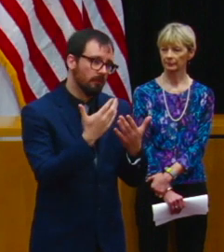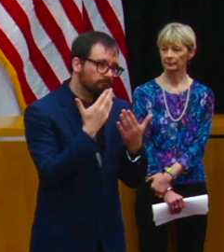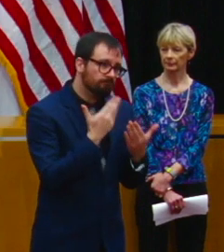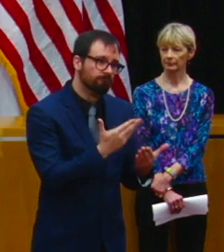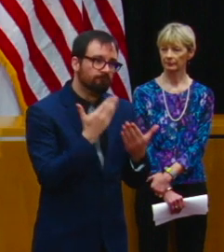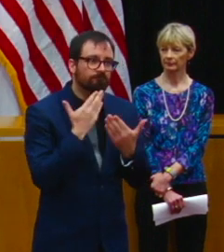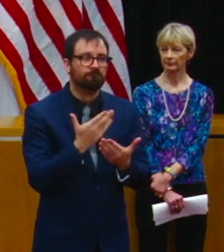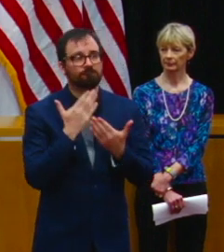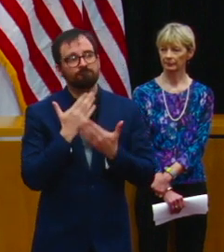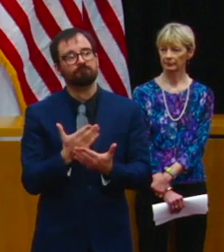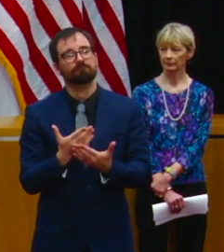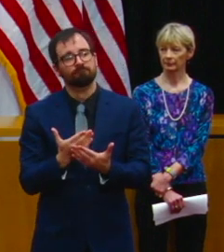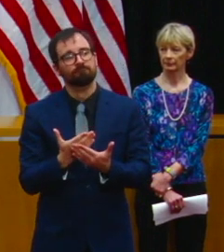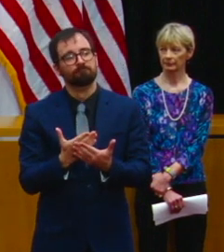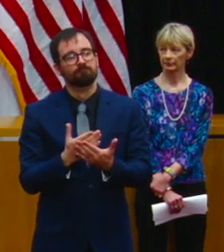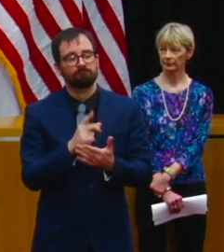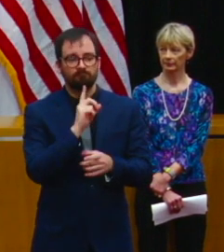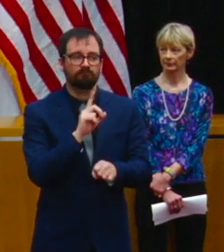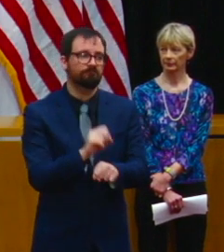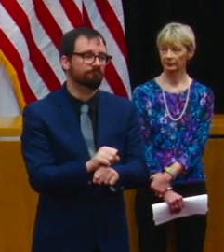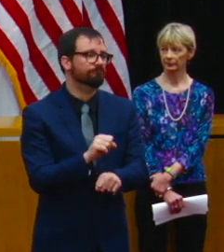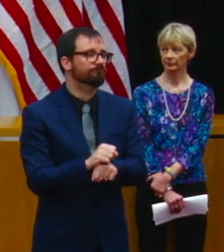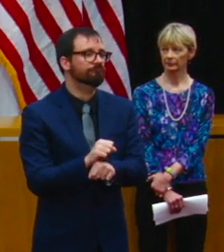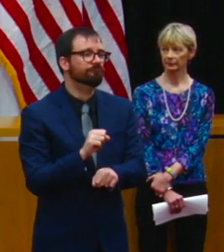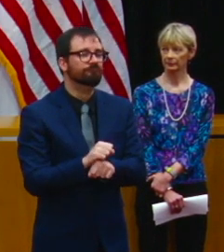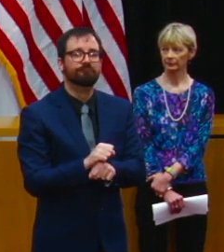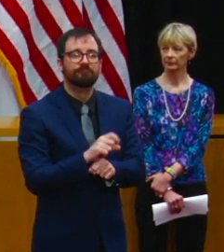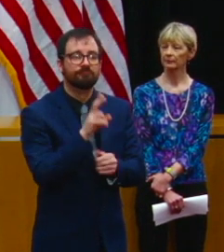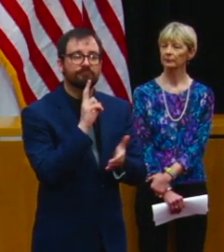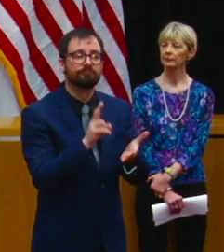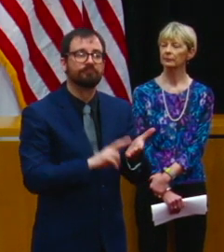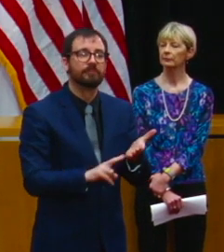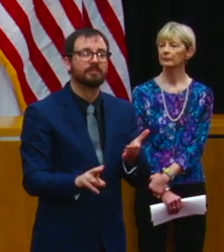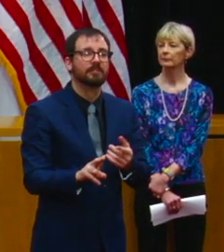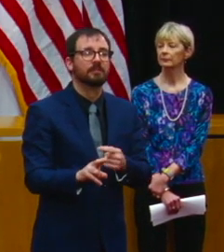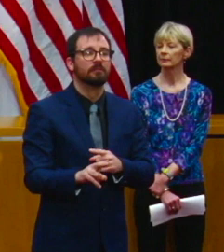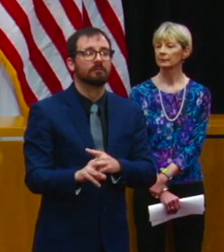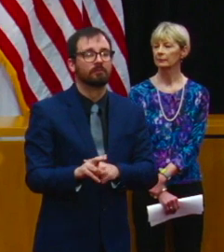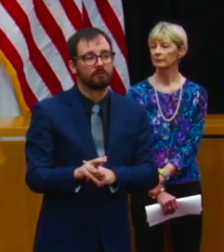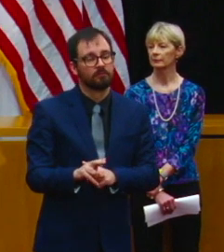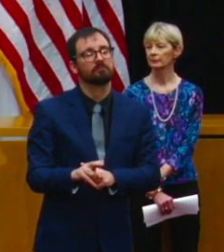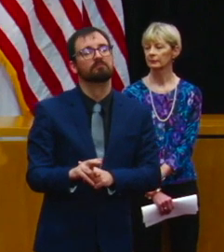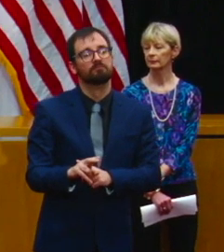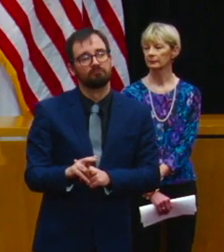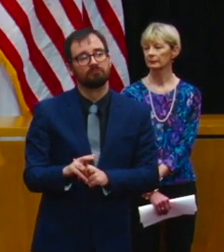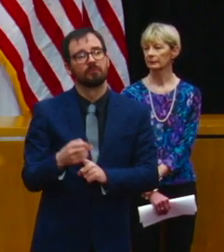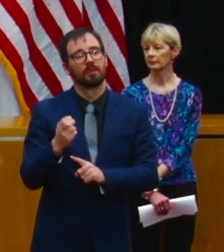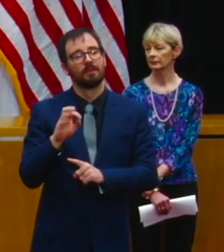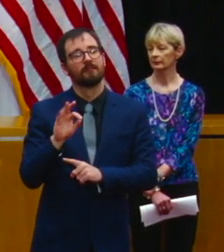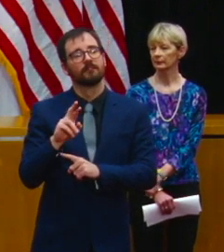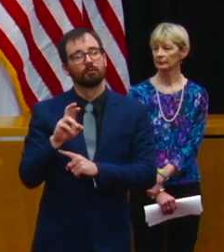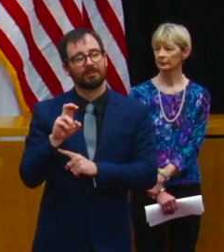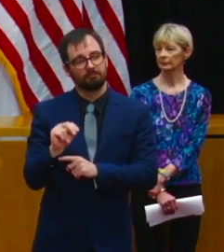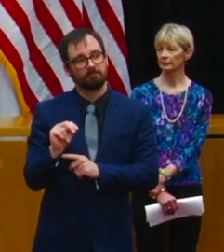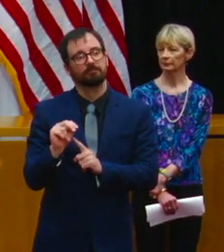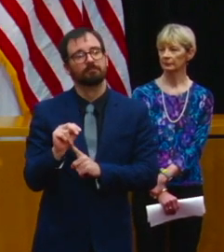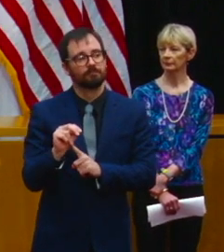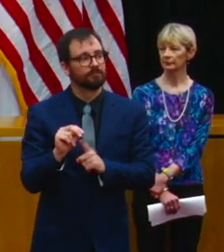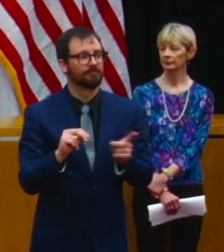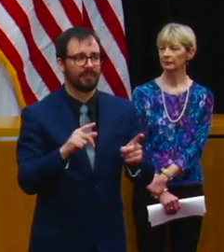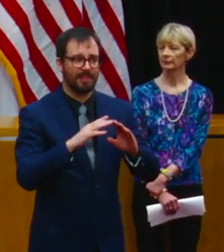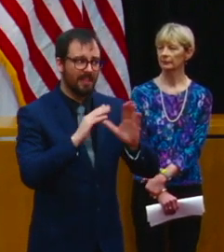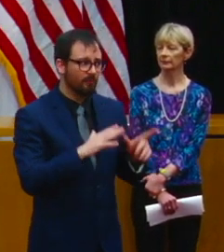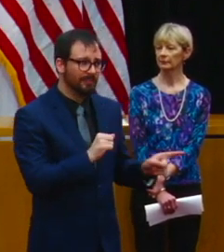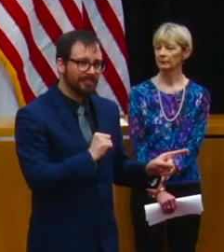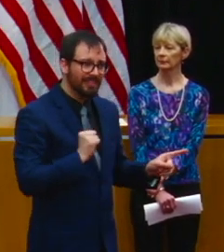Mike Heffernan and House and Senate leaders who worked together to come to this agreement, and we look forward to working with the legislature to get this bill